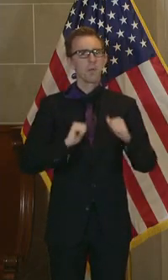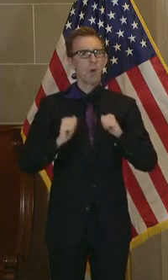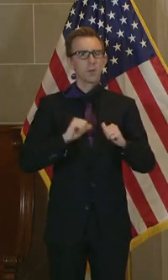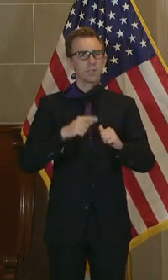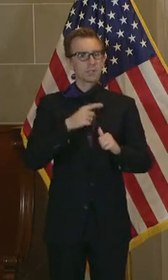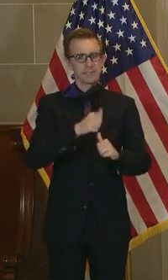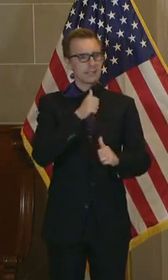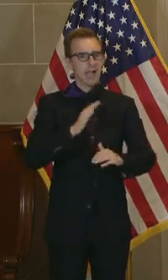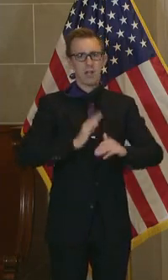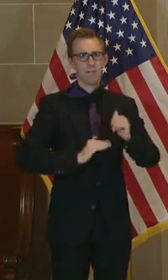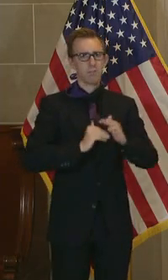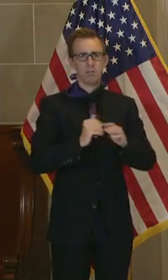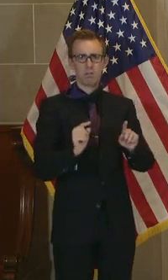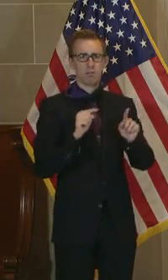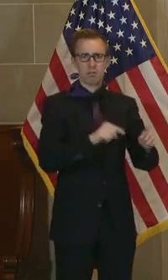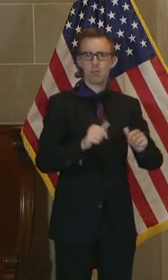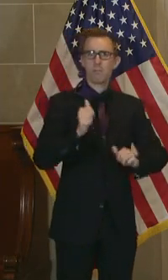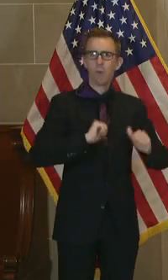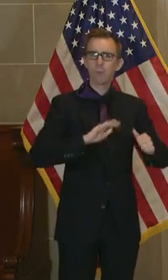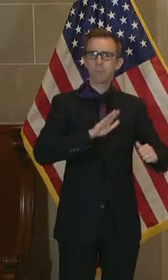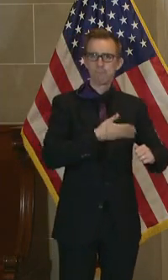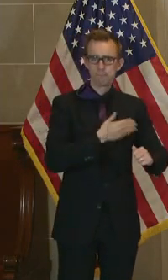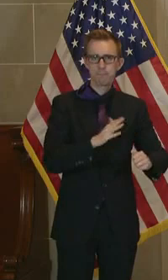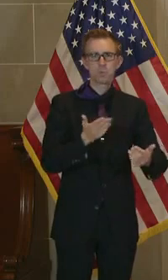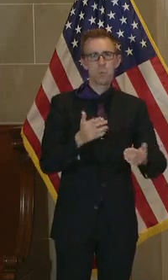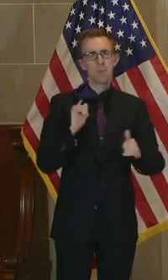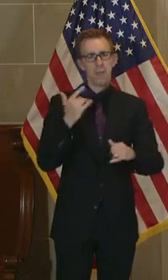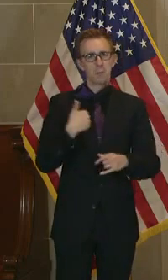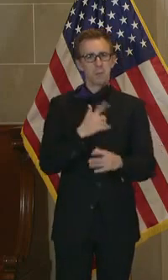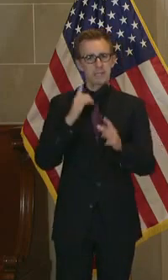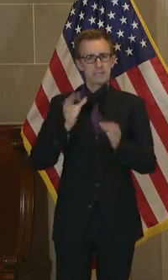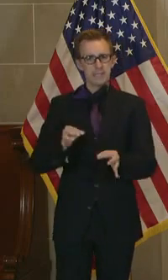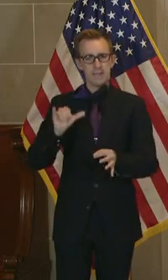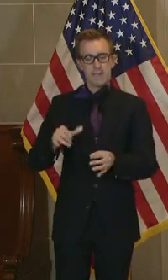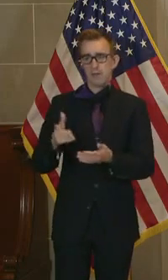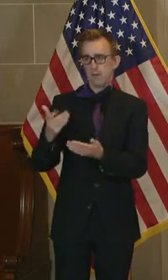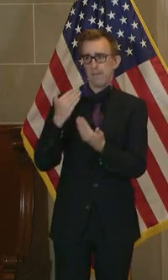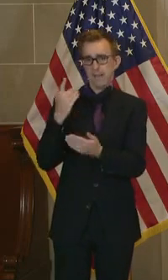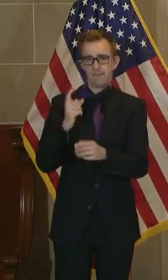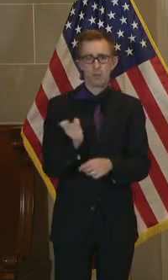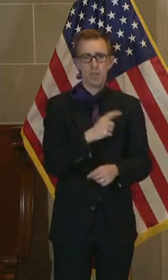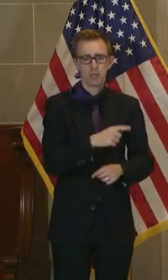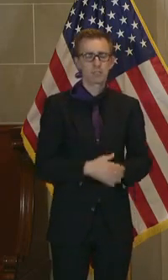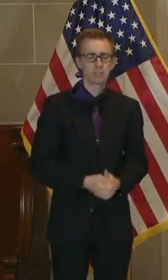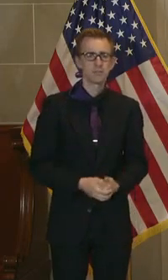weren't comfortable doing it. So that is what went into our decision making. But thank you for the question.